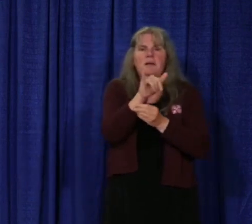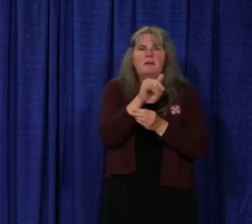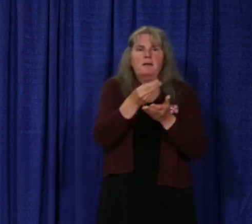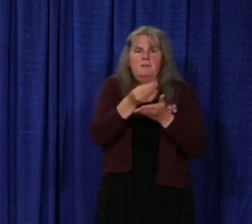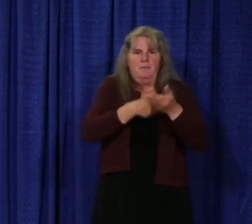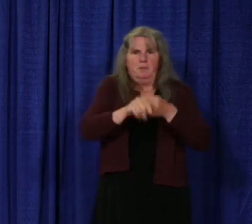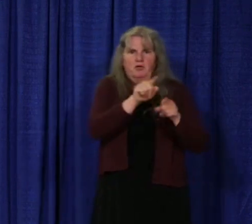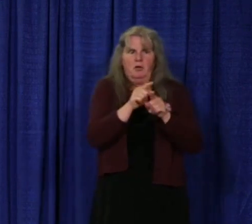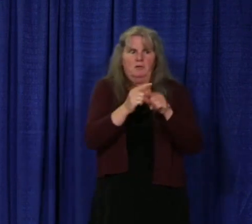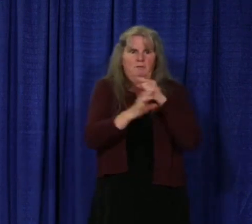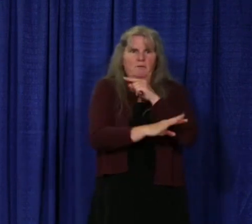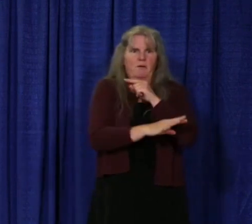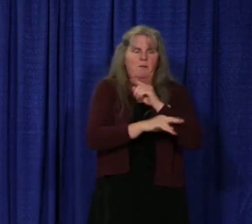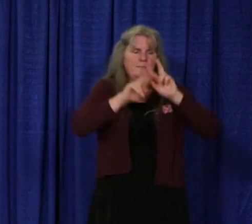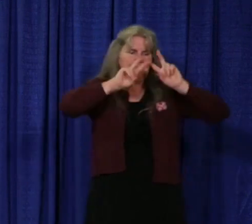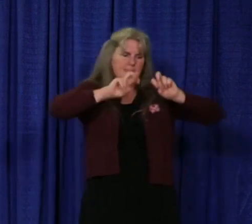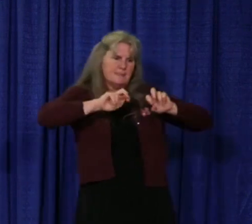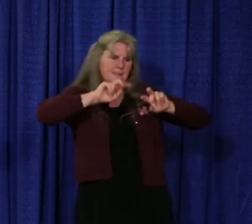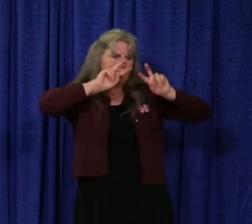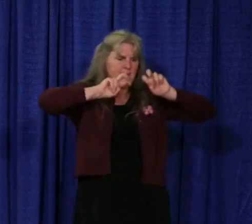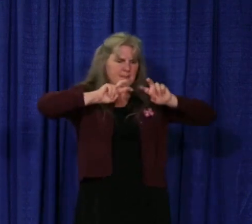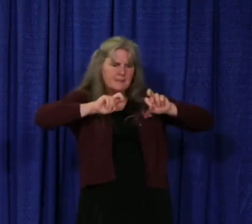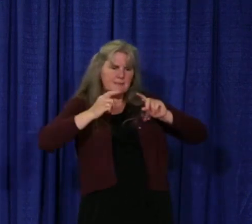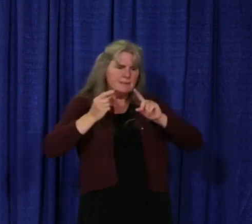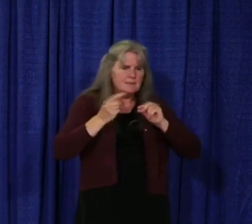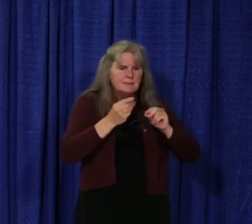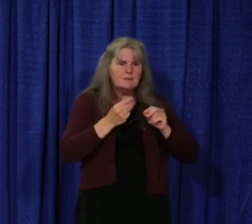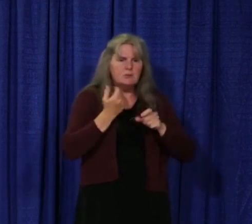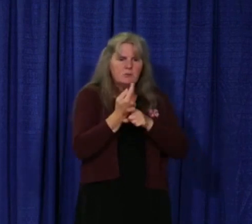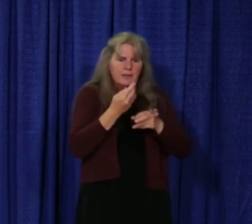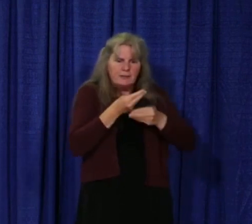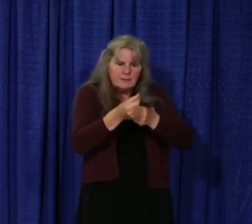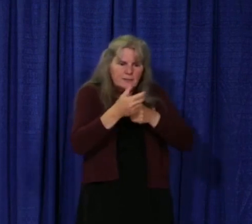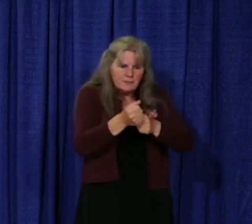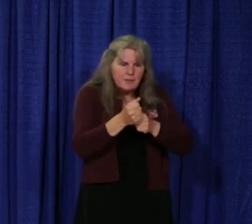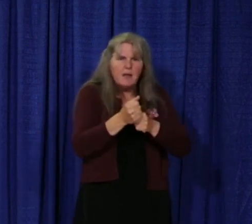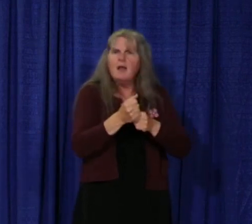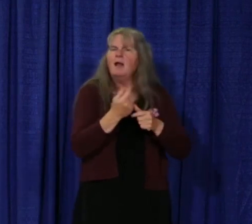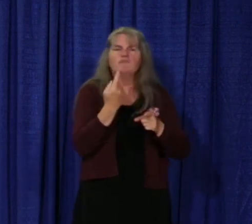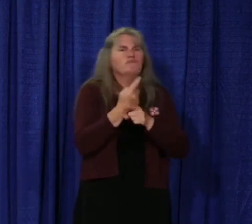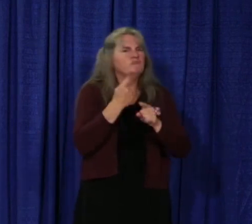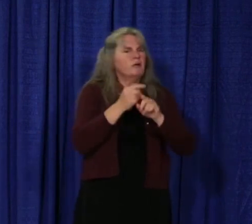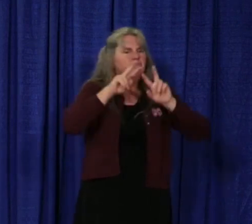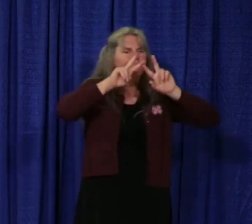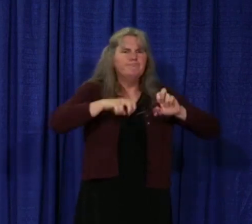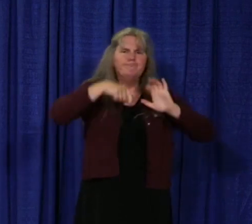be analyzed and will run through the appropriate legislative scrutiny.